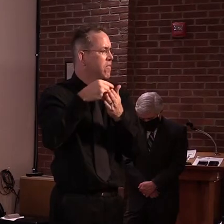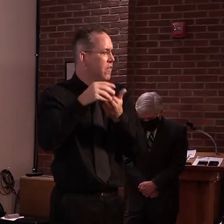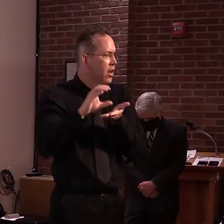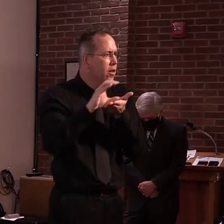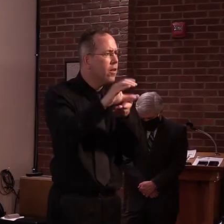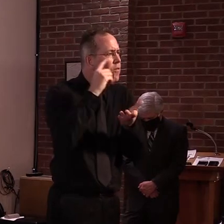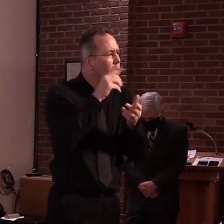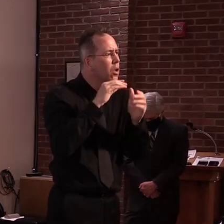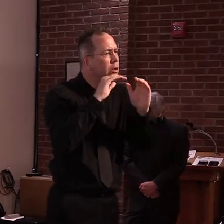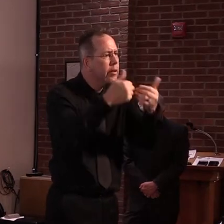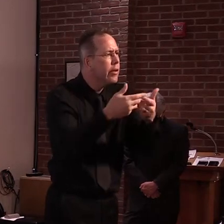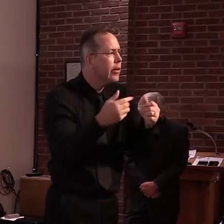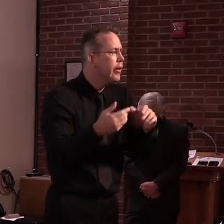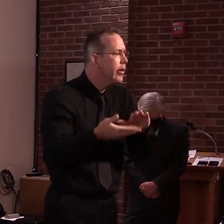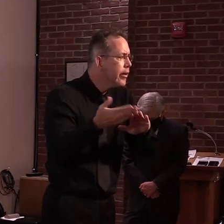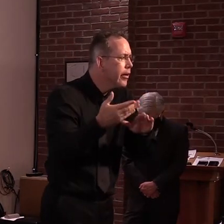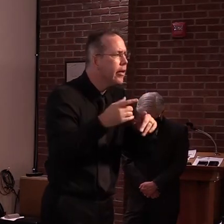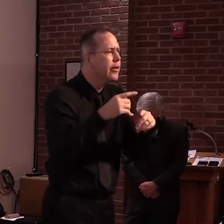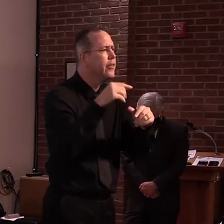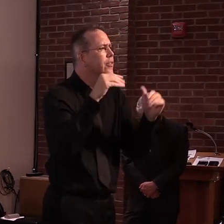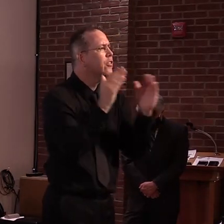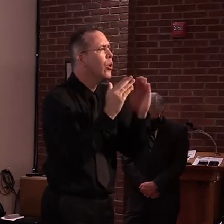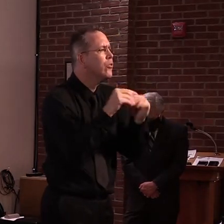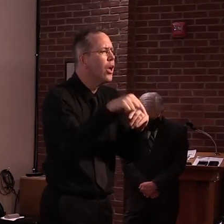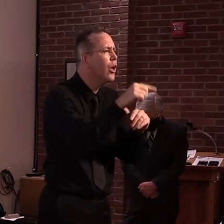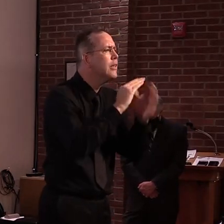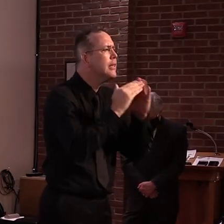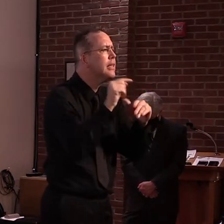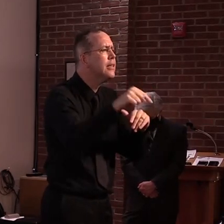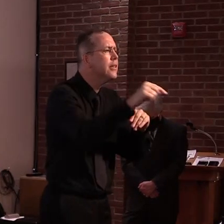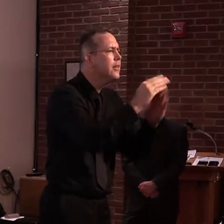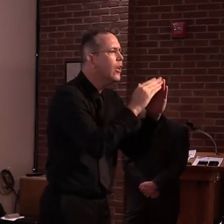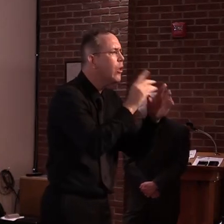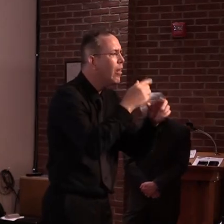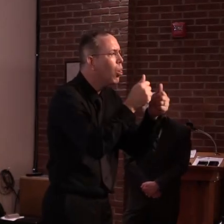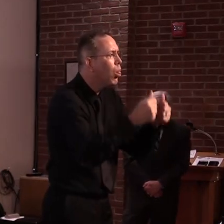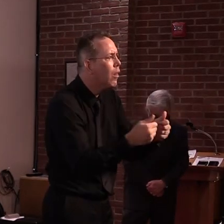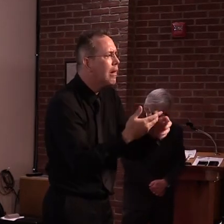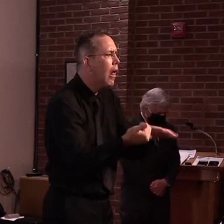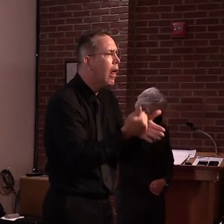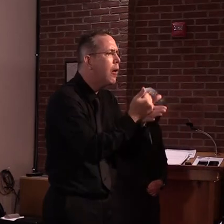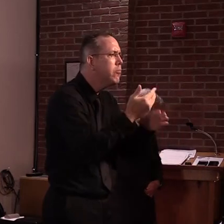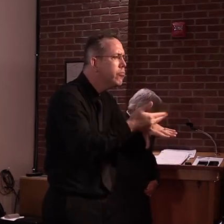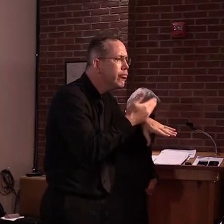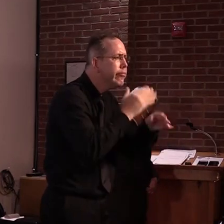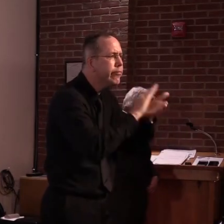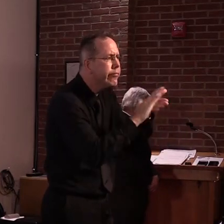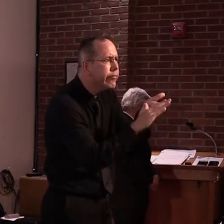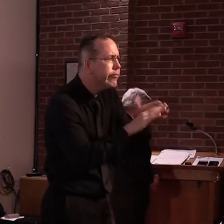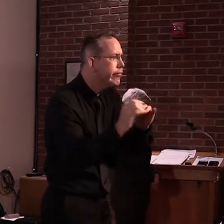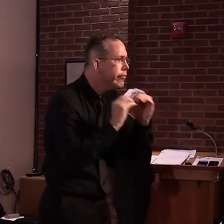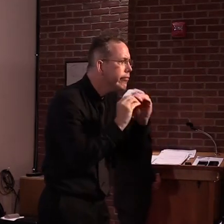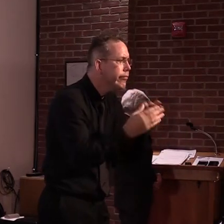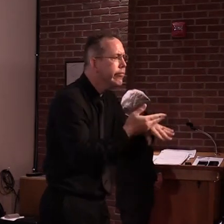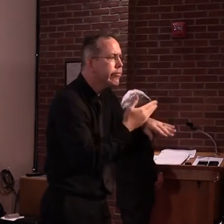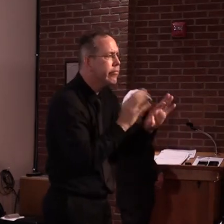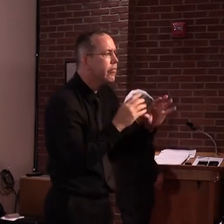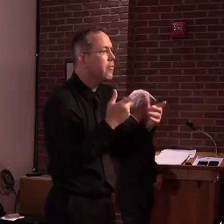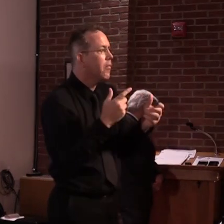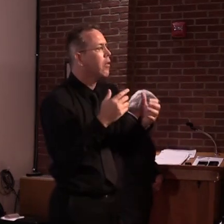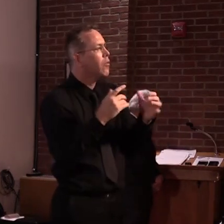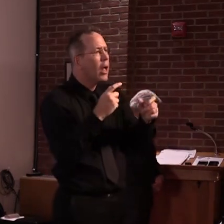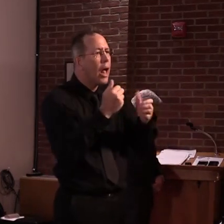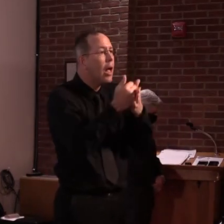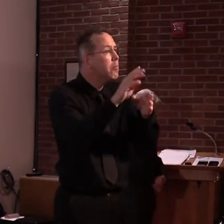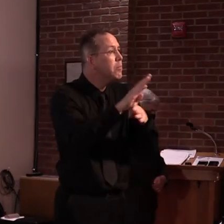and perhaps public space to reconfigure for the new normal. The final piece is a regulatory streamlining